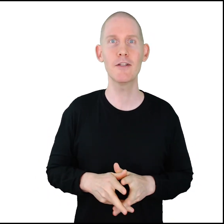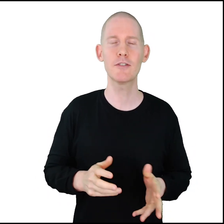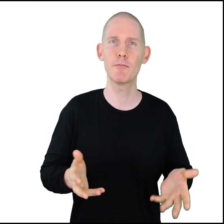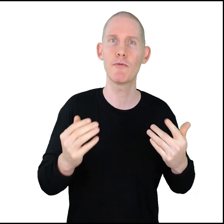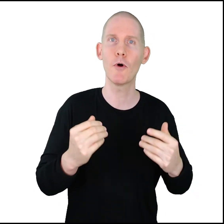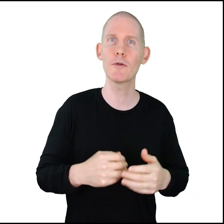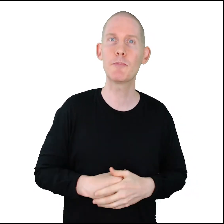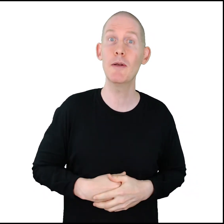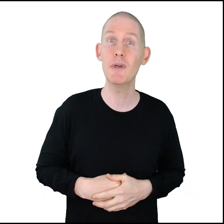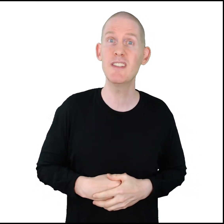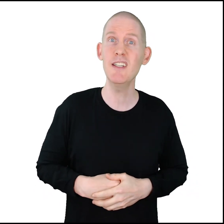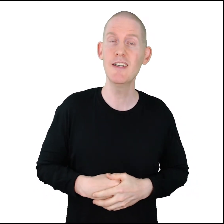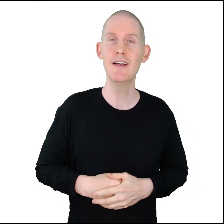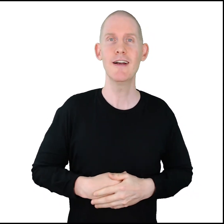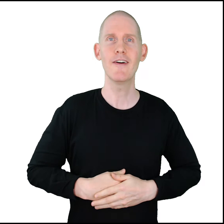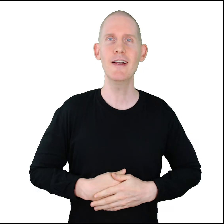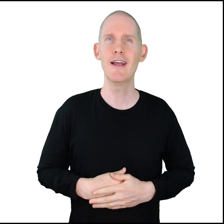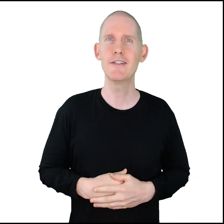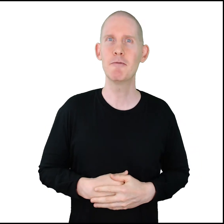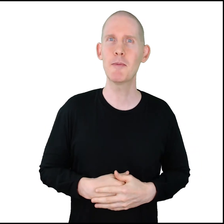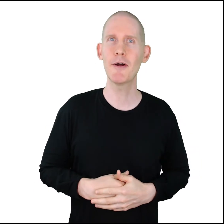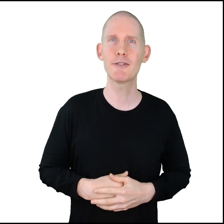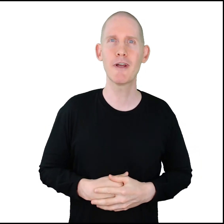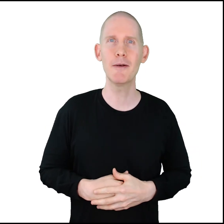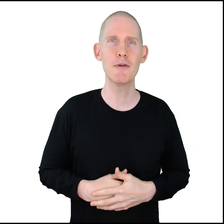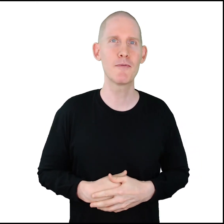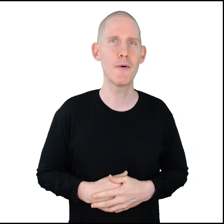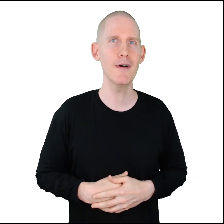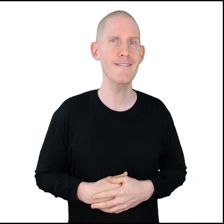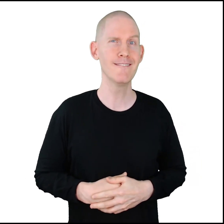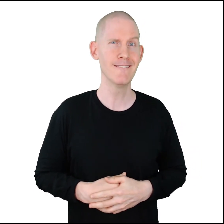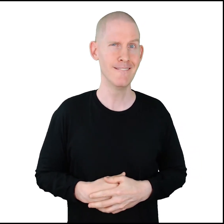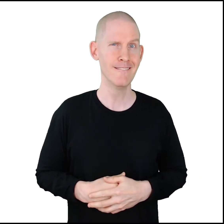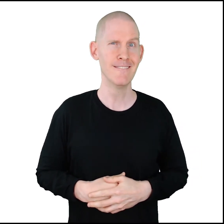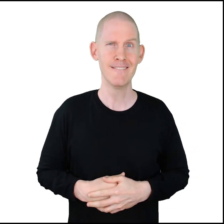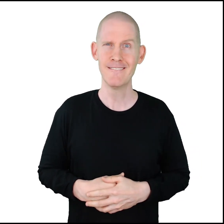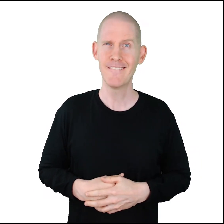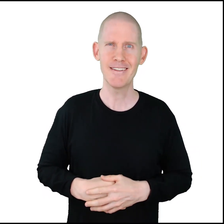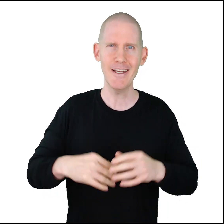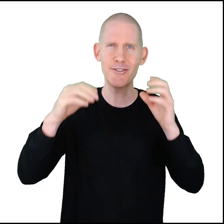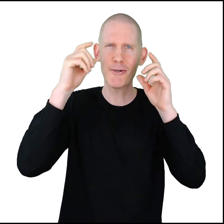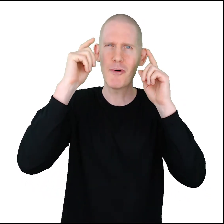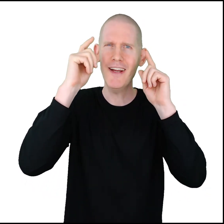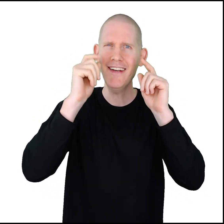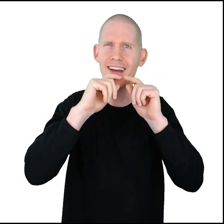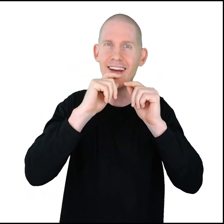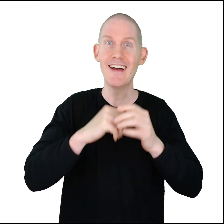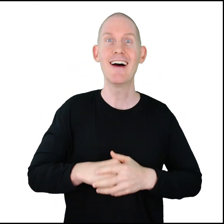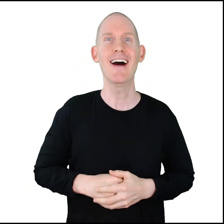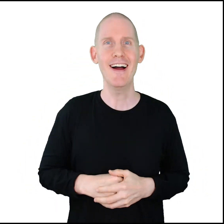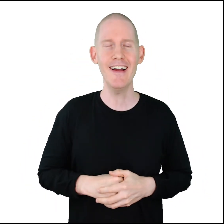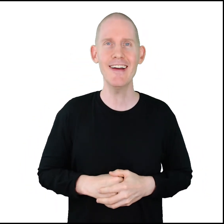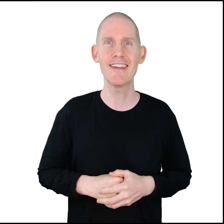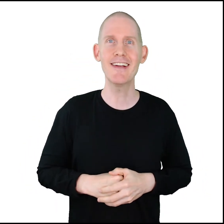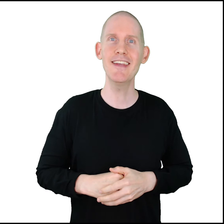English, before was Ben busy? All right, do you remember how to sign before? Test your brain. Like